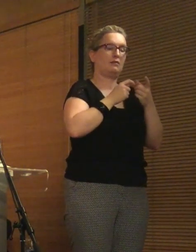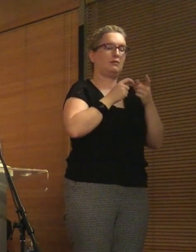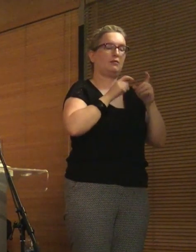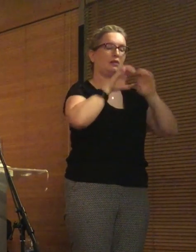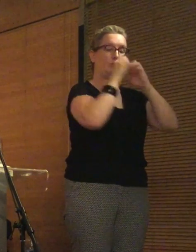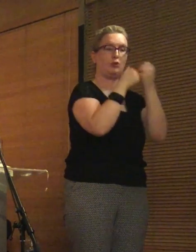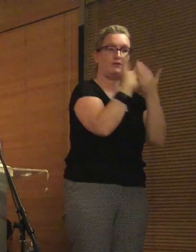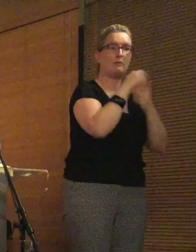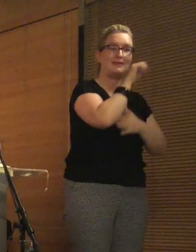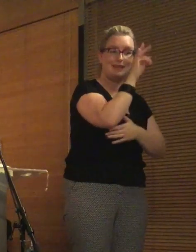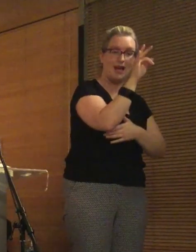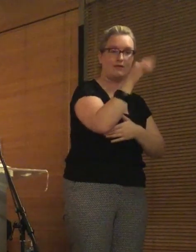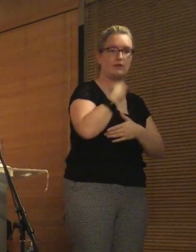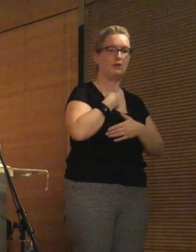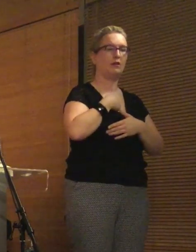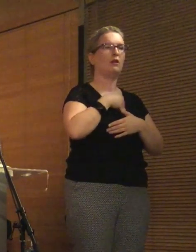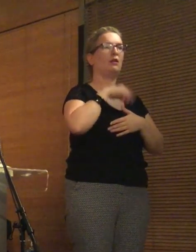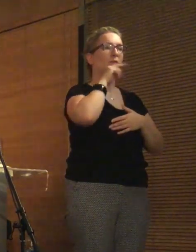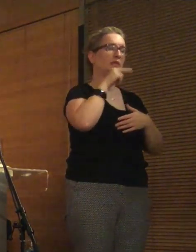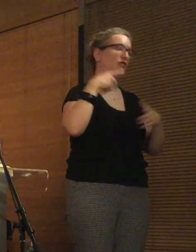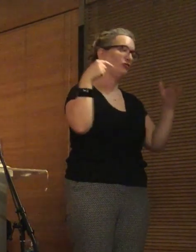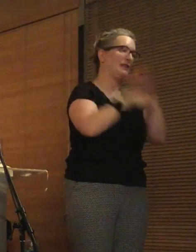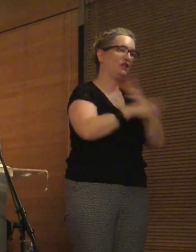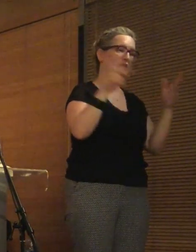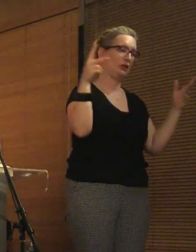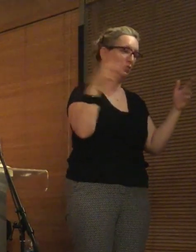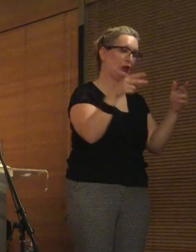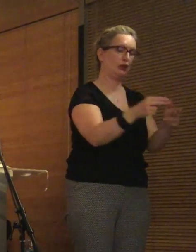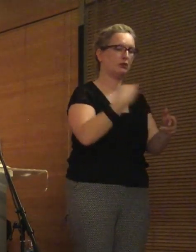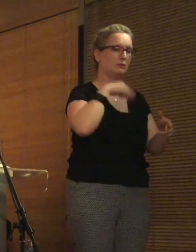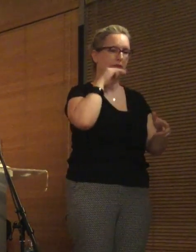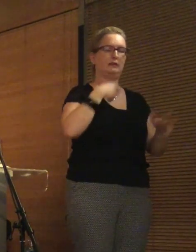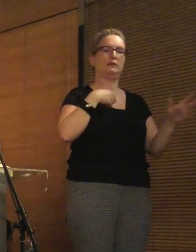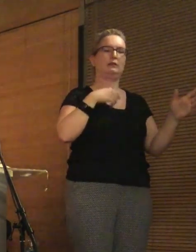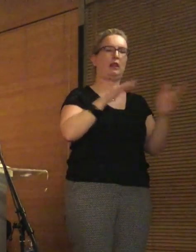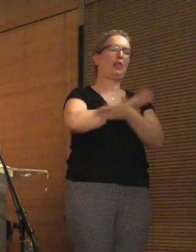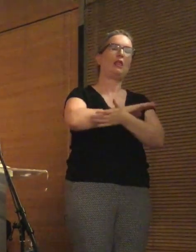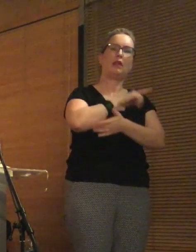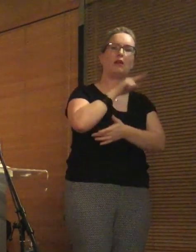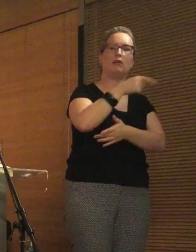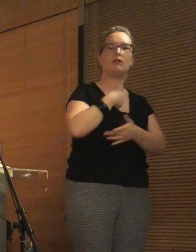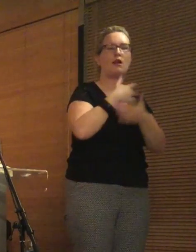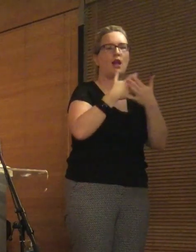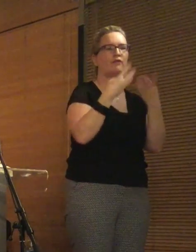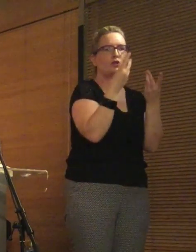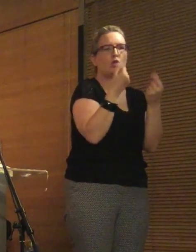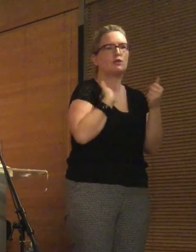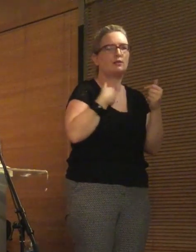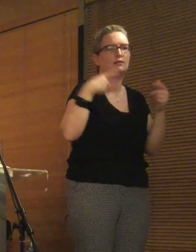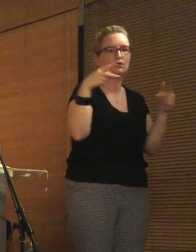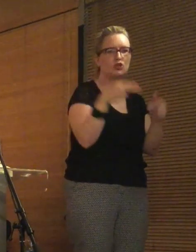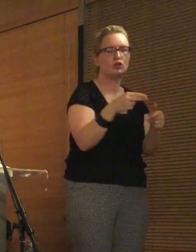and community leaders were left without the needed resources. Now she states that community development as we know it ceased